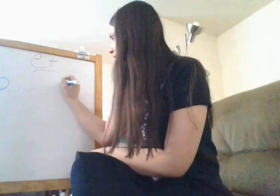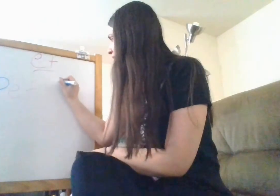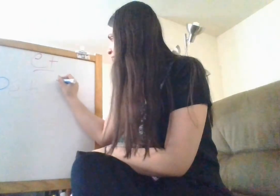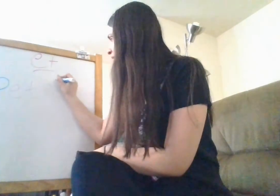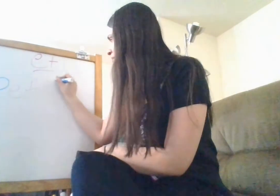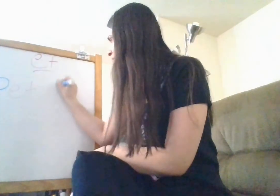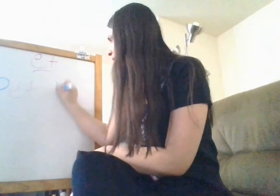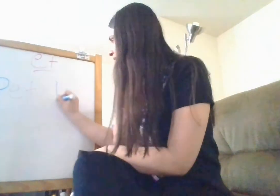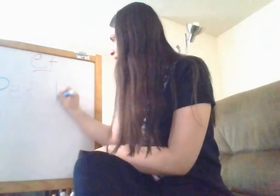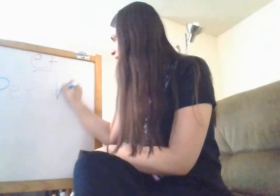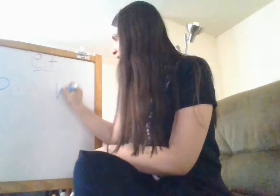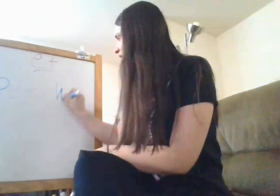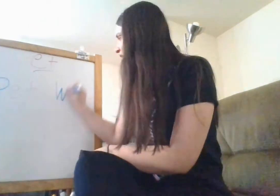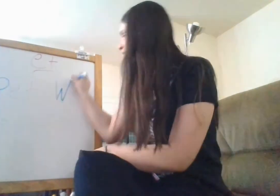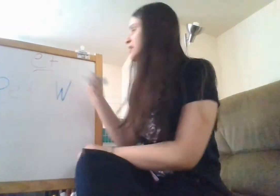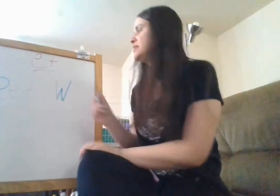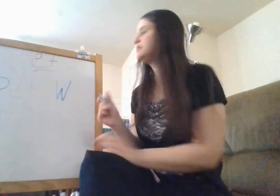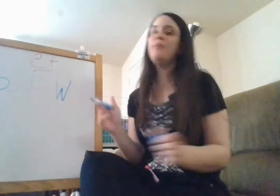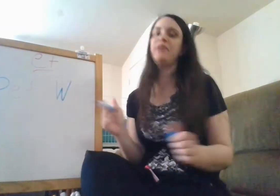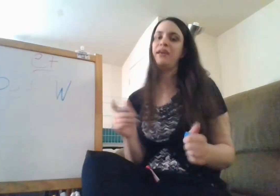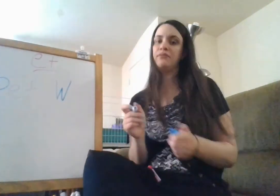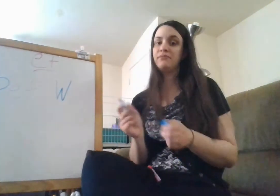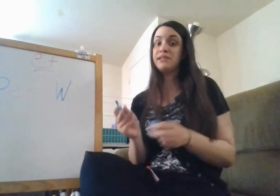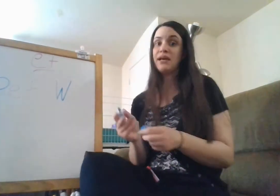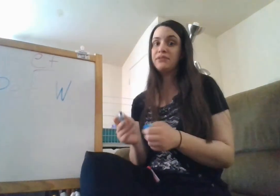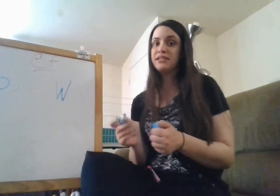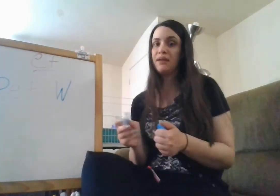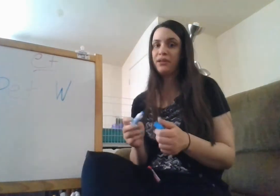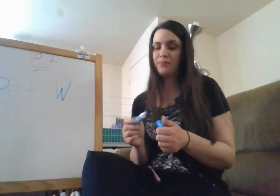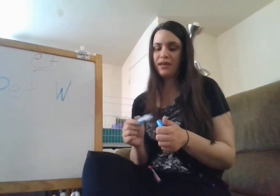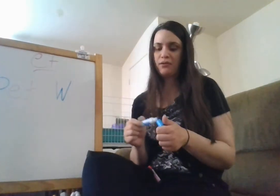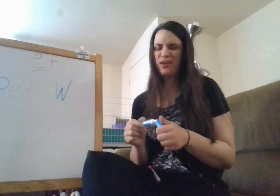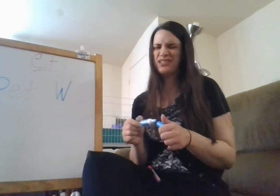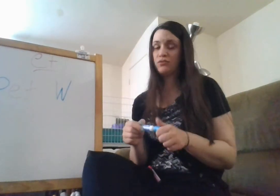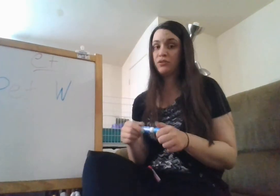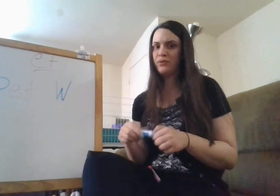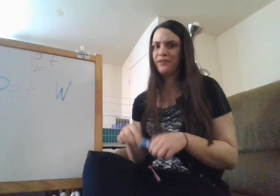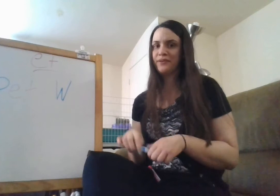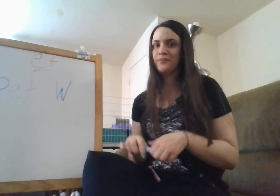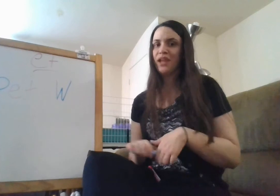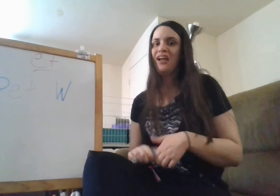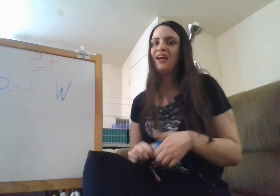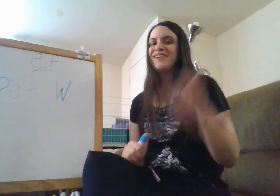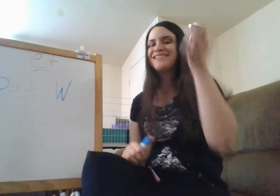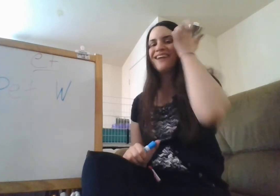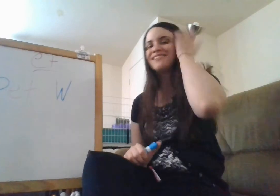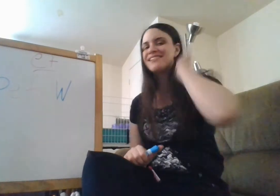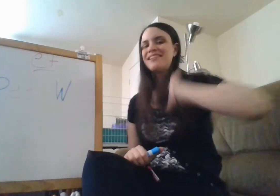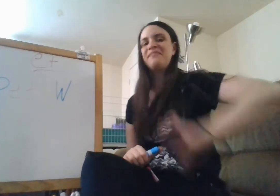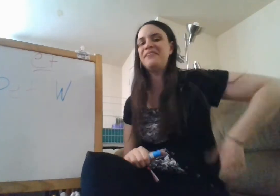Then we're going to put the letter W. What sound does W make? Oh, I just told you, whatever. What sound does W